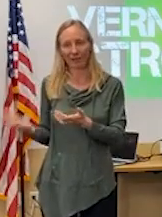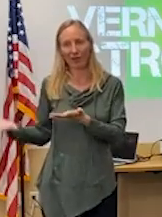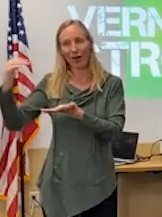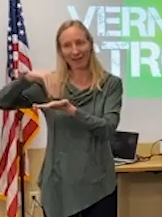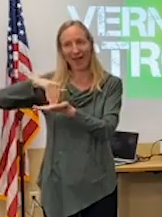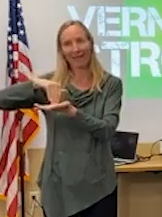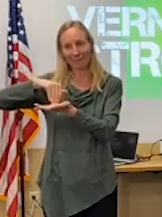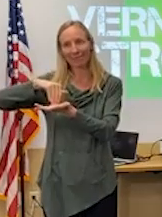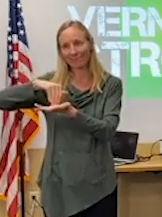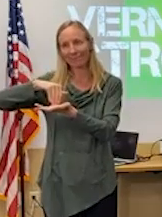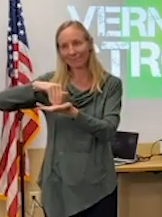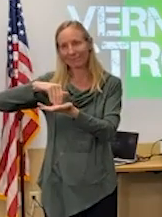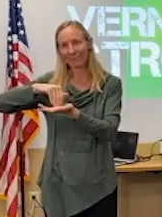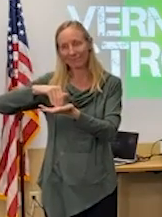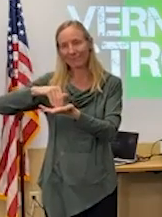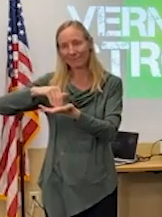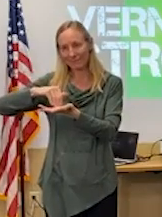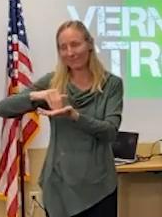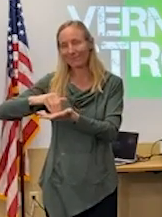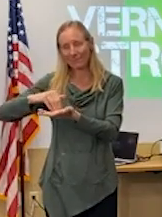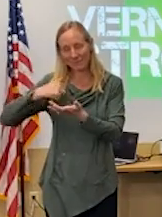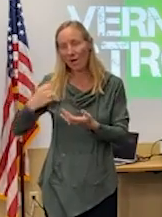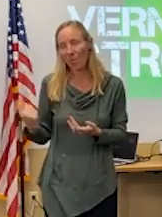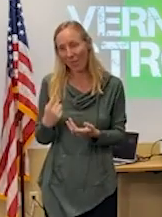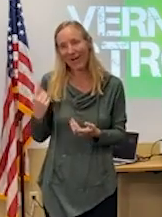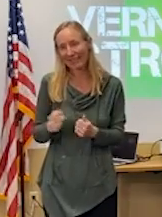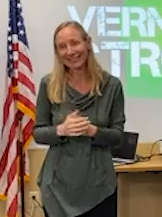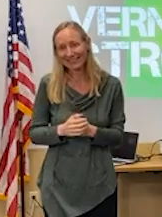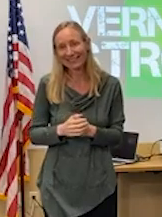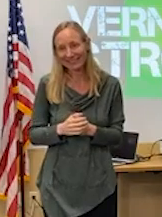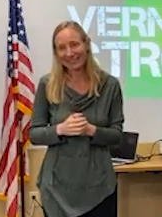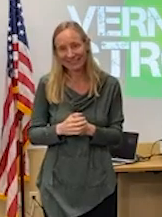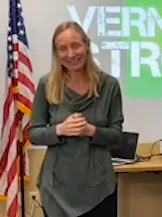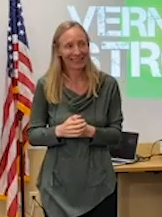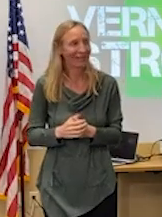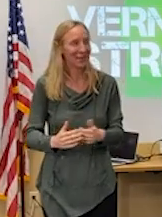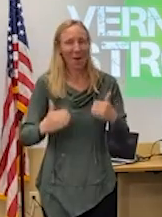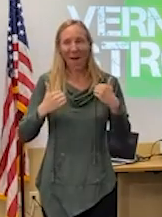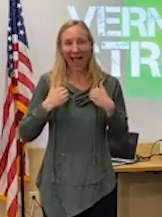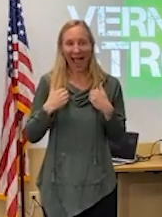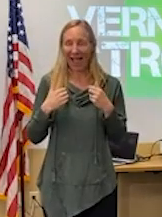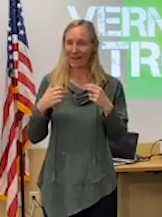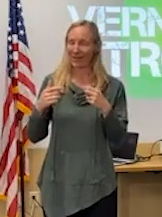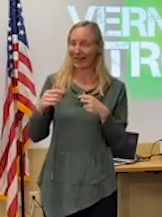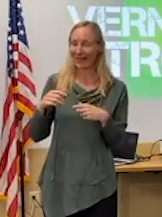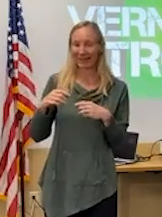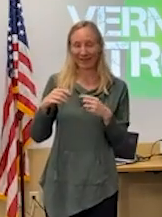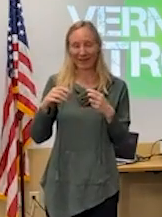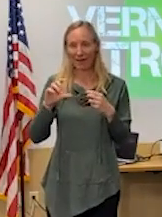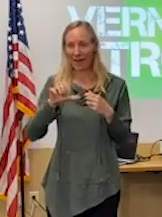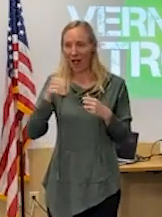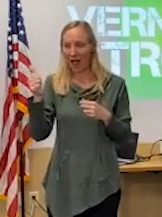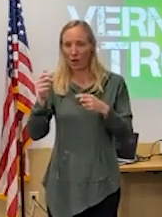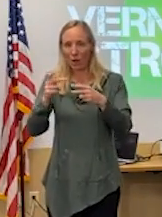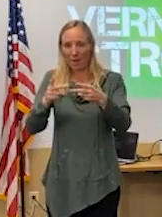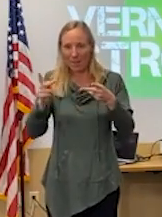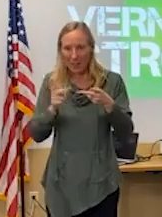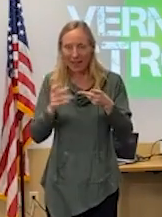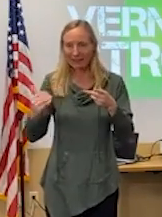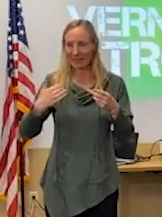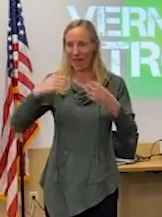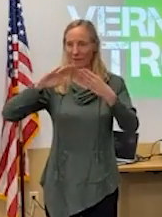a gap there. And so, Governor, having Subaru, having this to help fill that gap for those people that are in